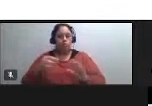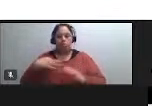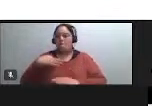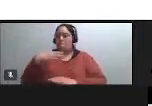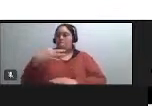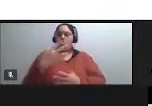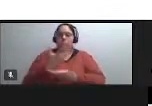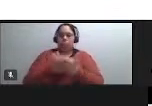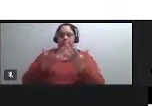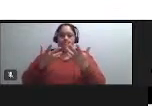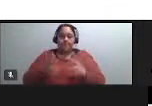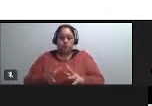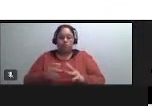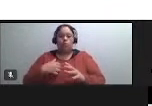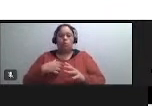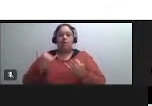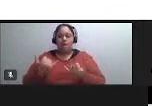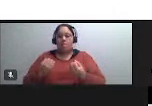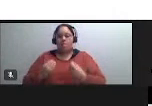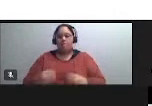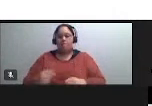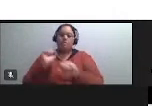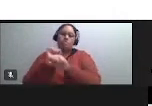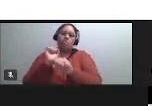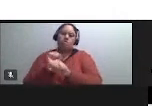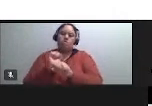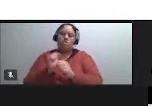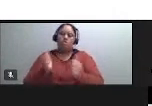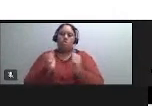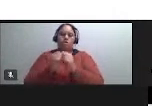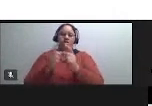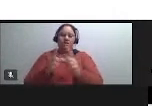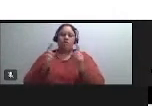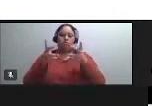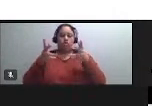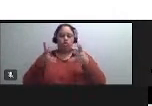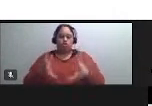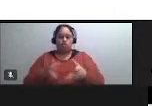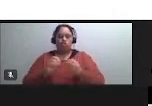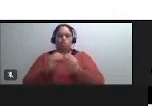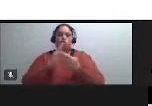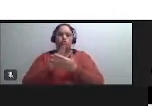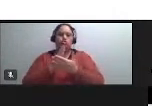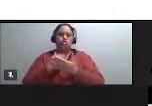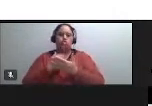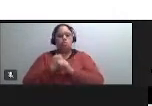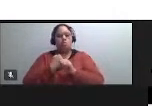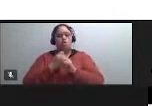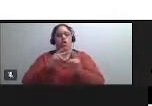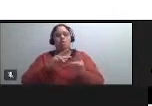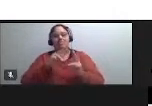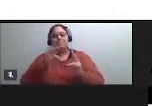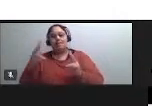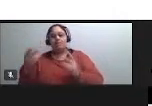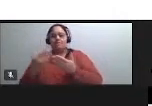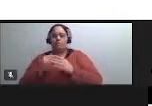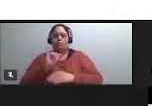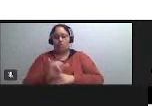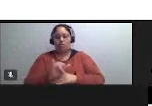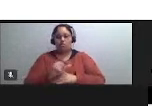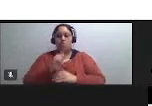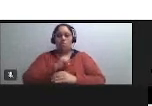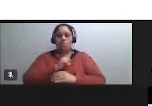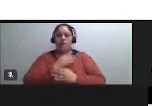appeal, and we are working with this department in order to work on an alternative for this, because it may